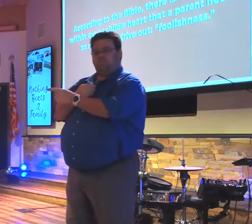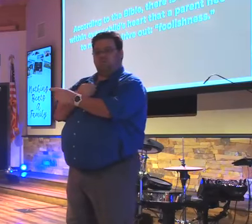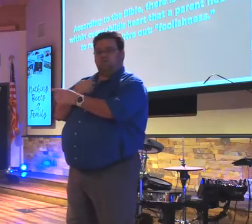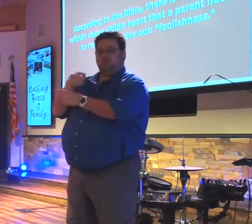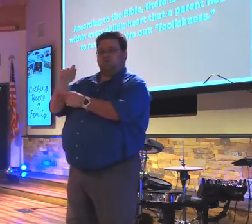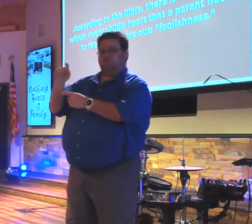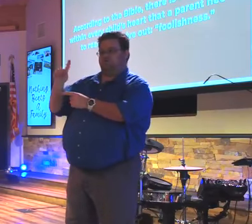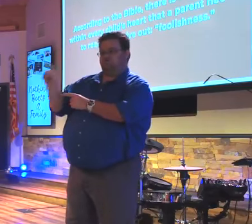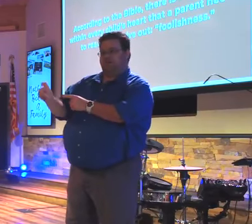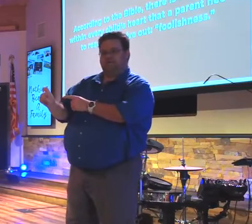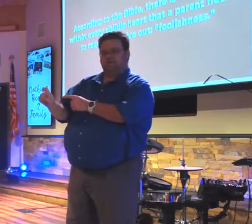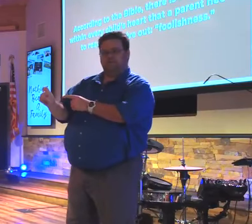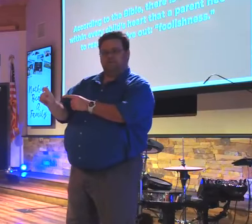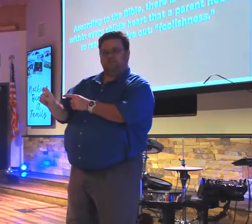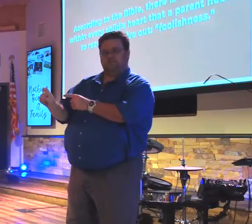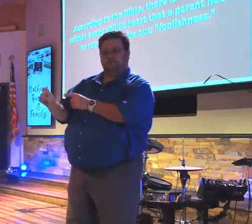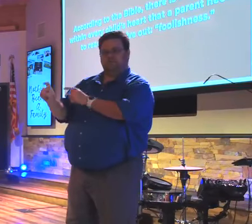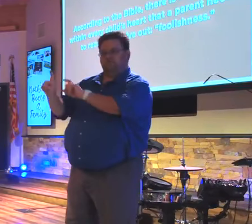tribe.